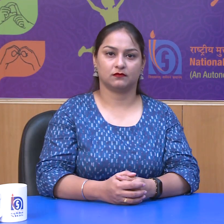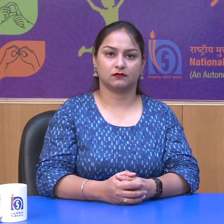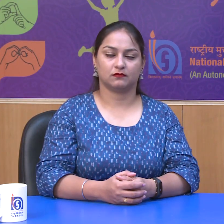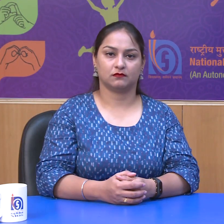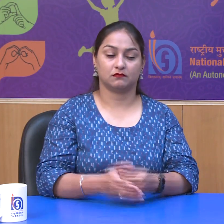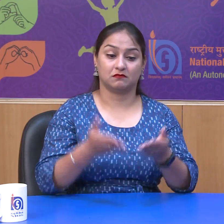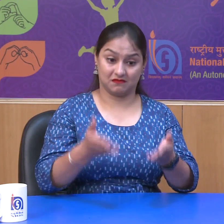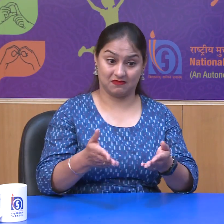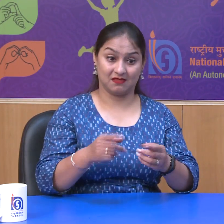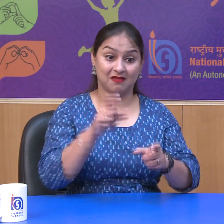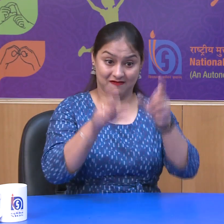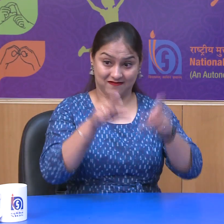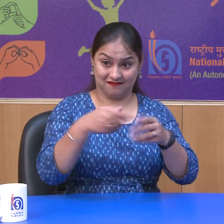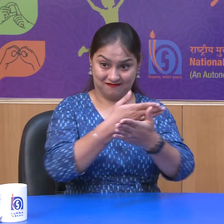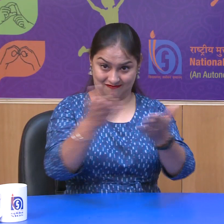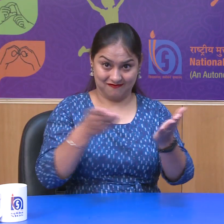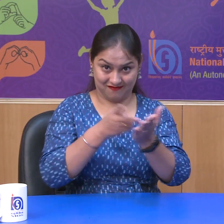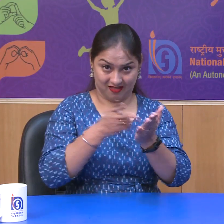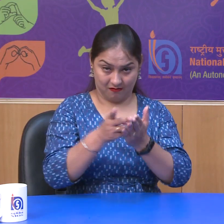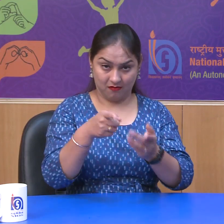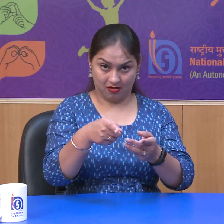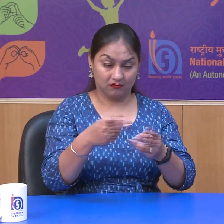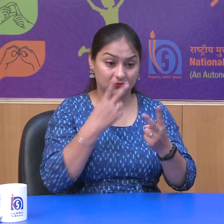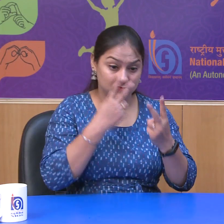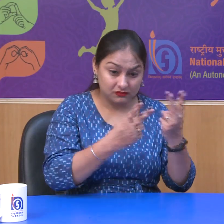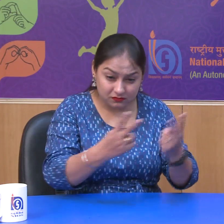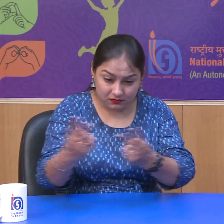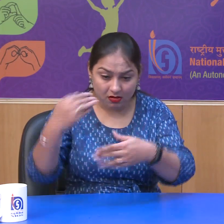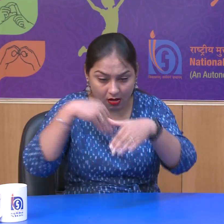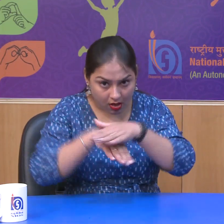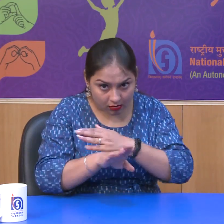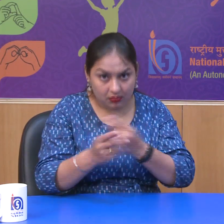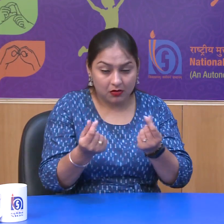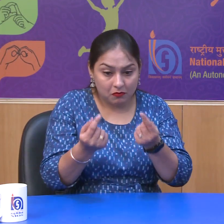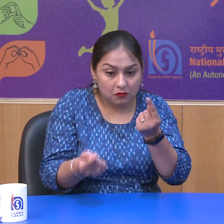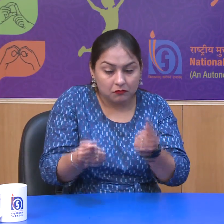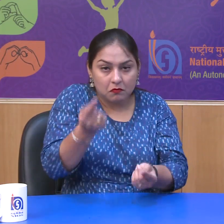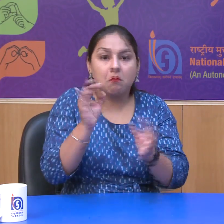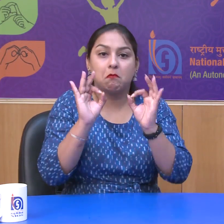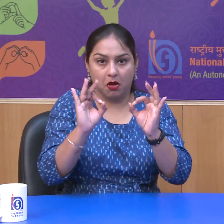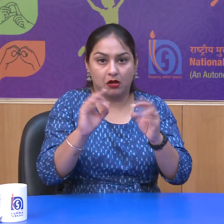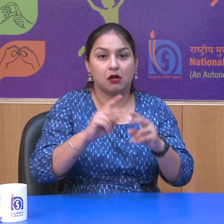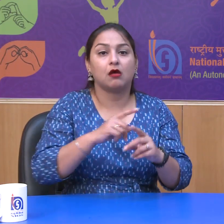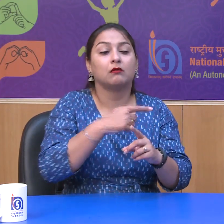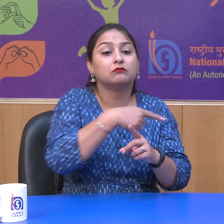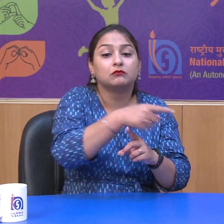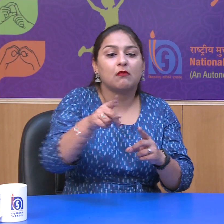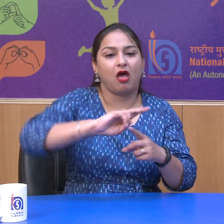Here, farmers engaged in mixed farming are economically better than others.